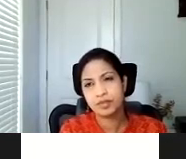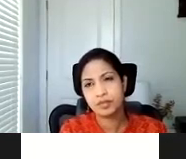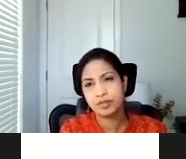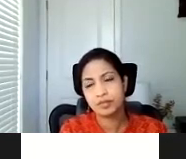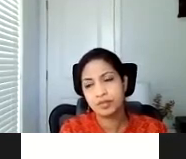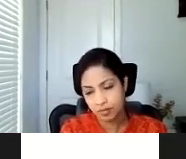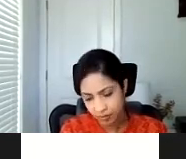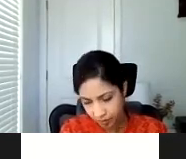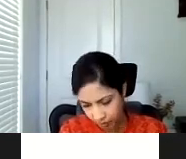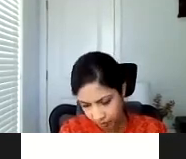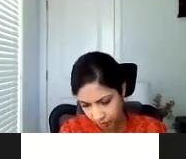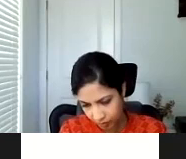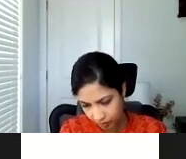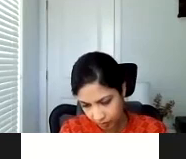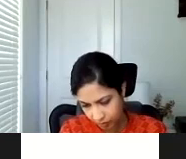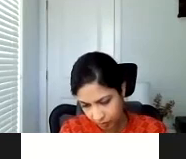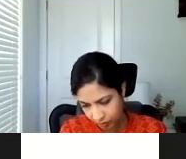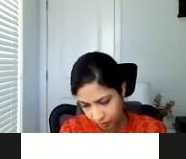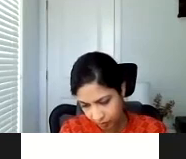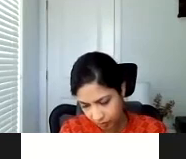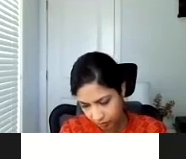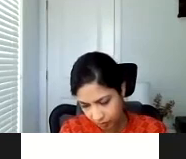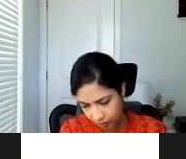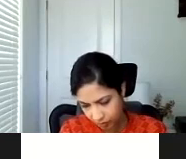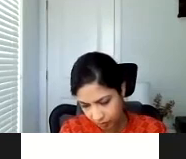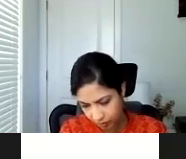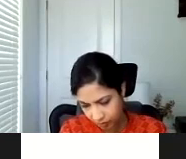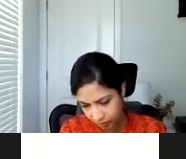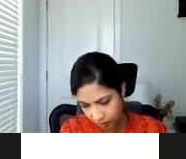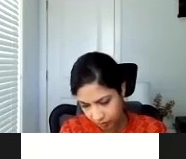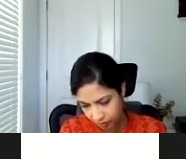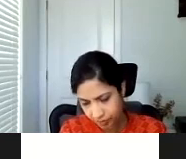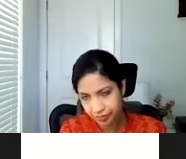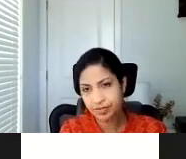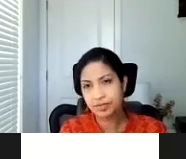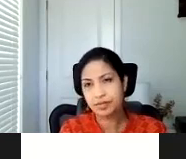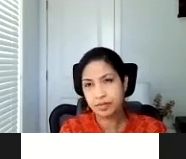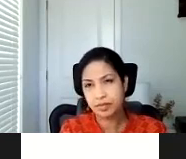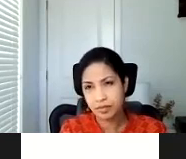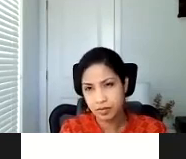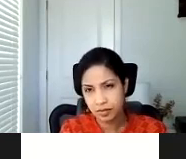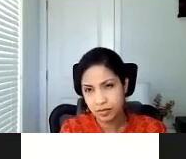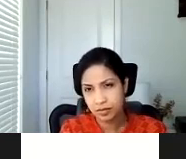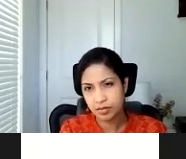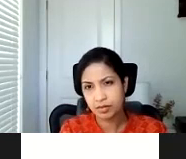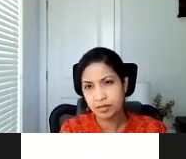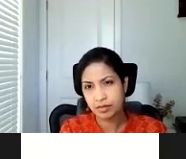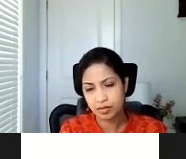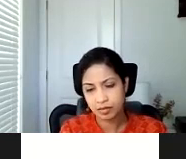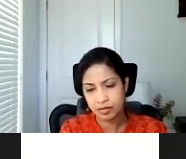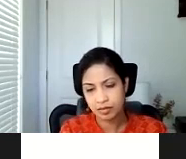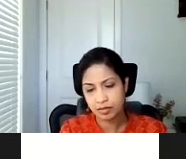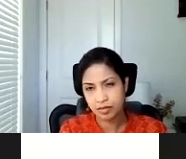mainstream teaching. You know, you don't have that motivation for mainstream teachers to necessarily